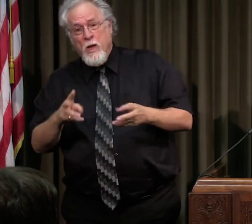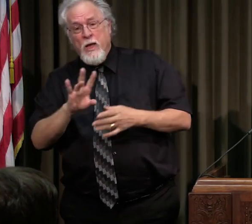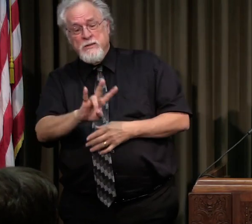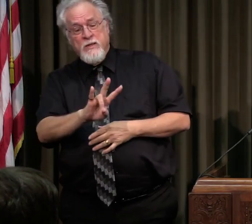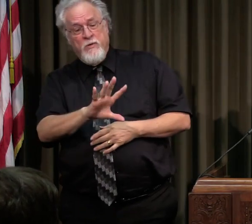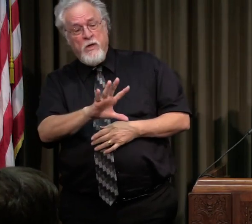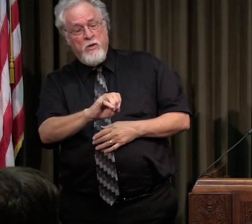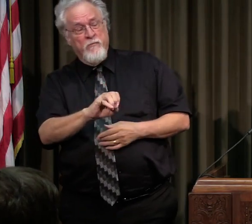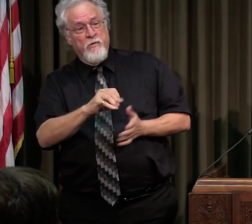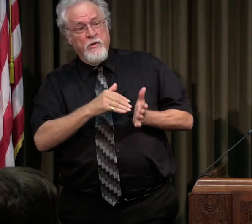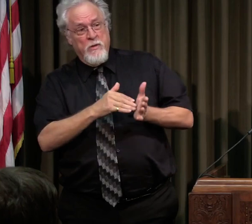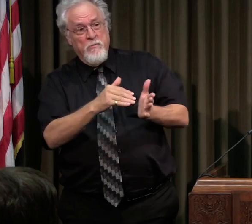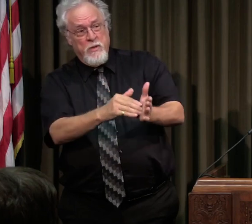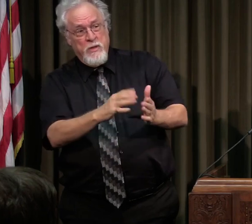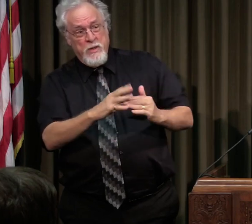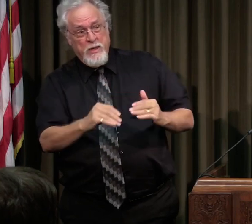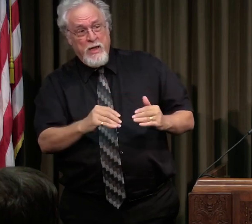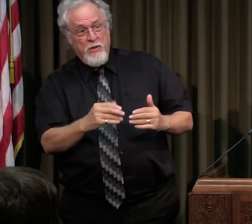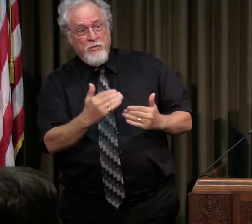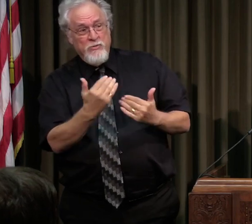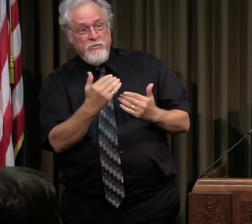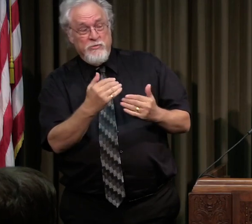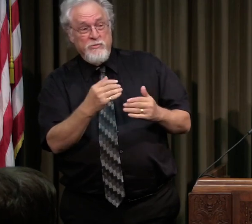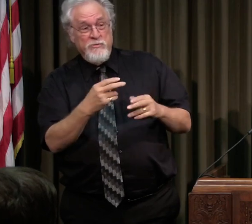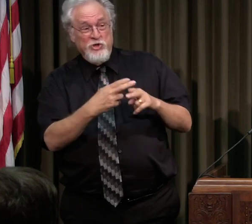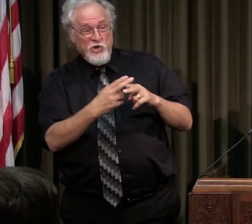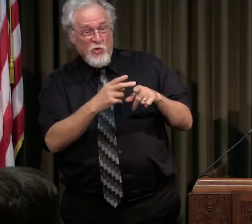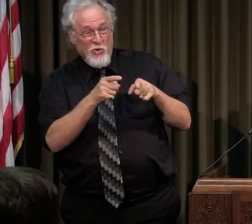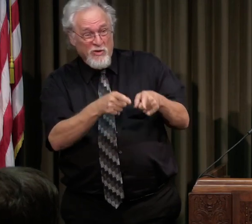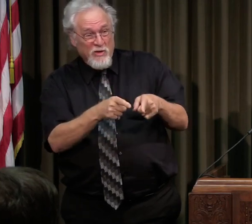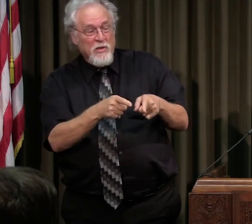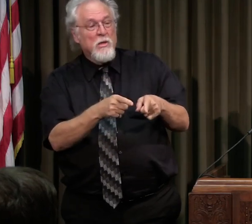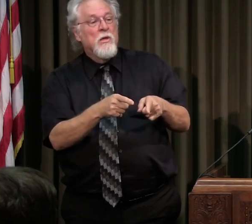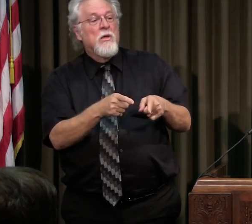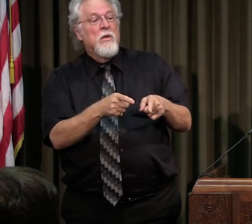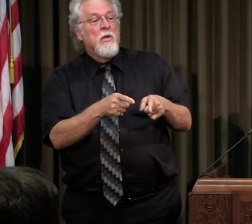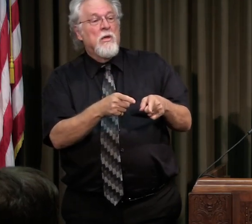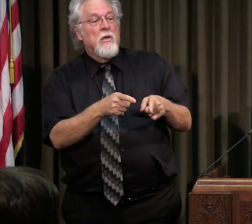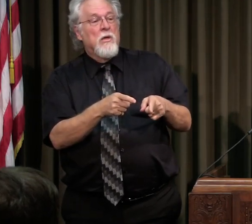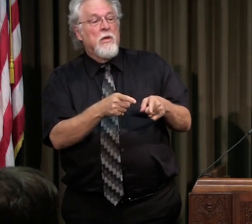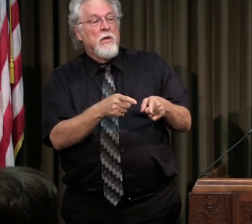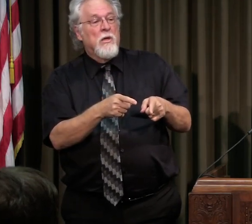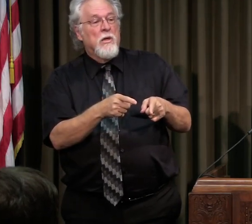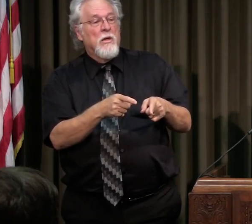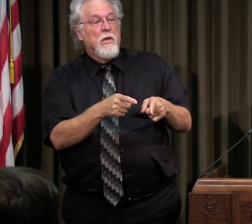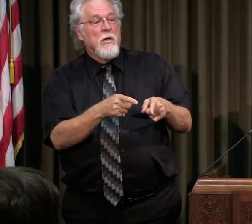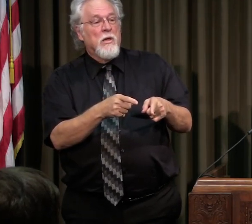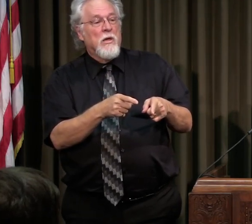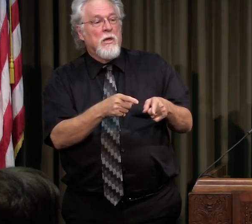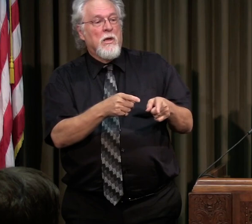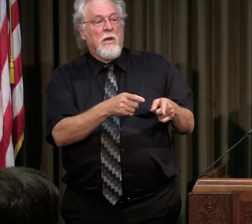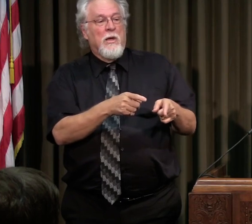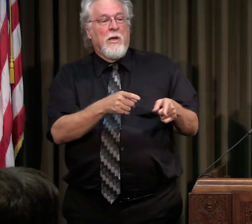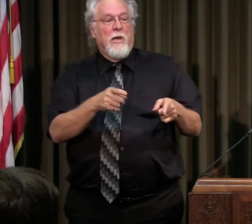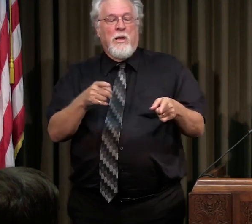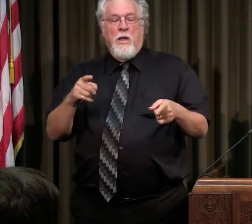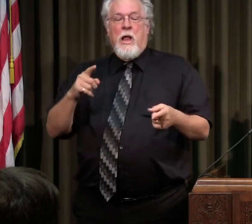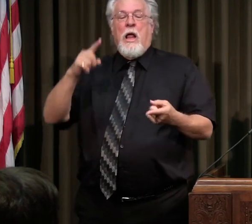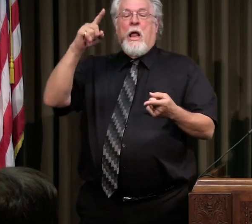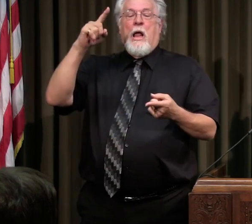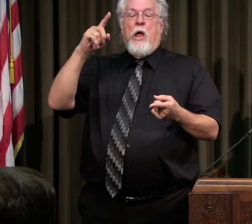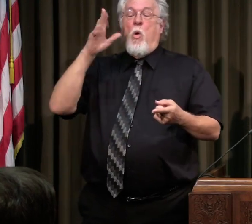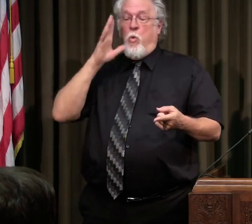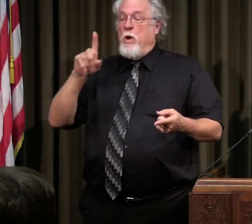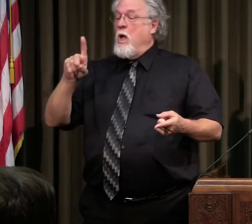$750 million shortfall would actually be $184 million